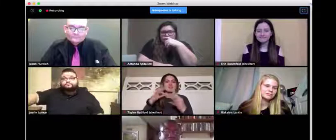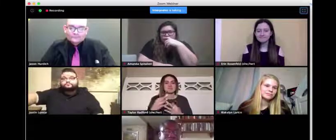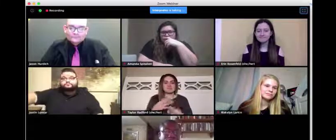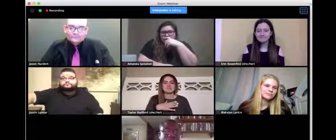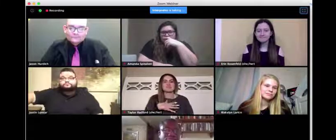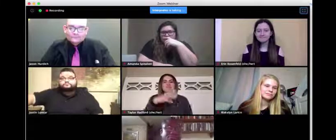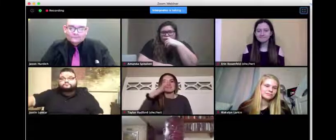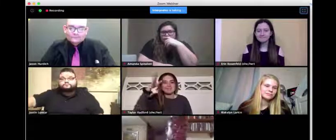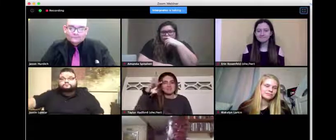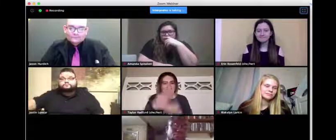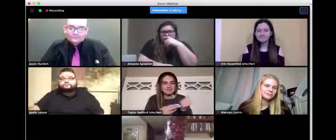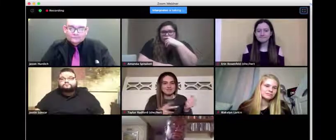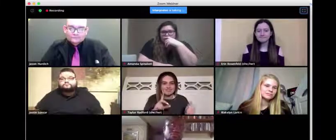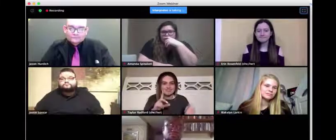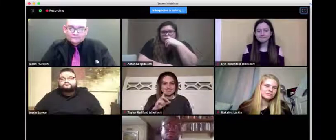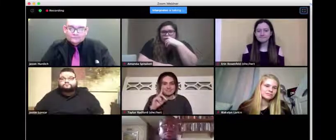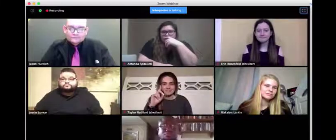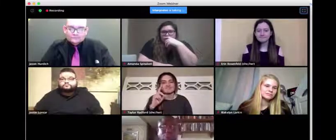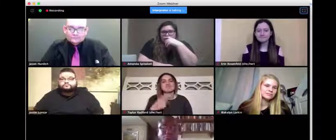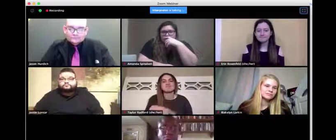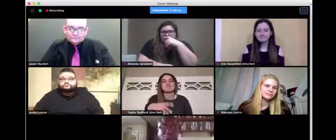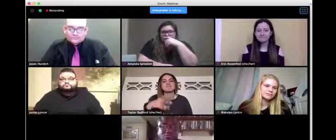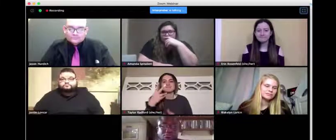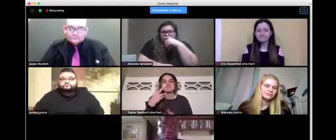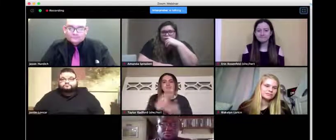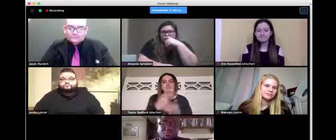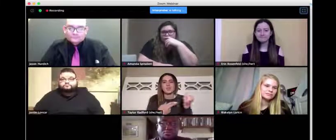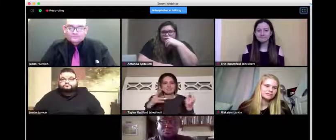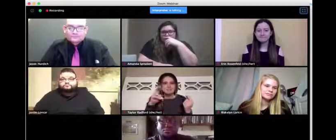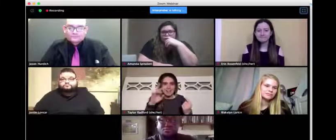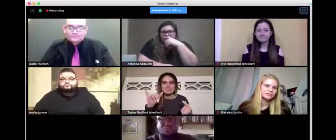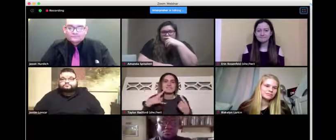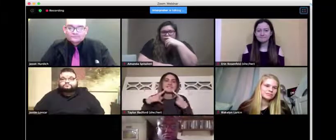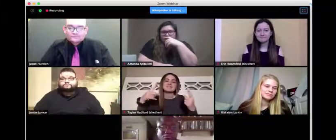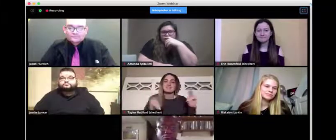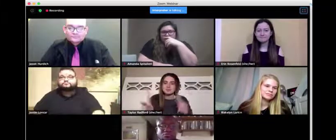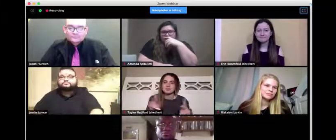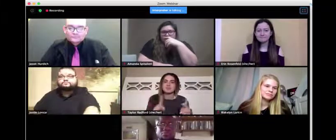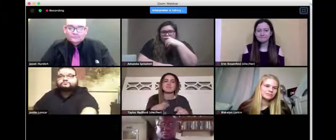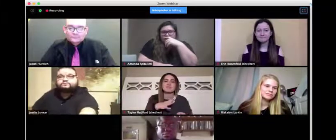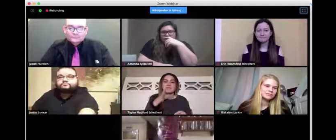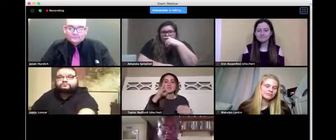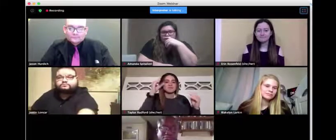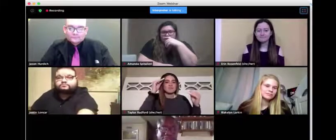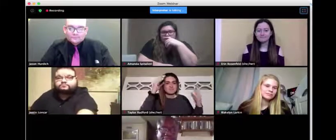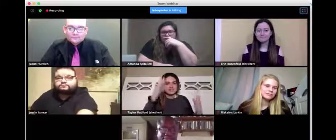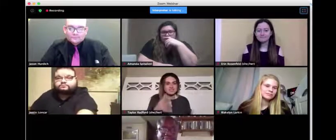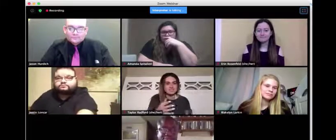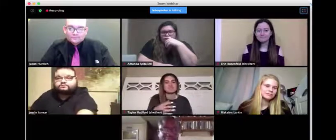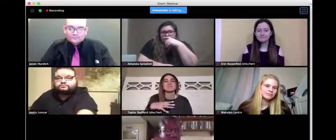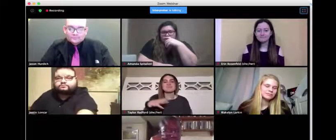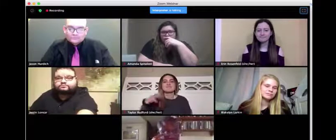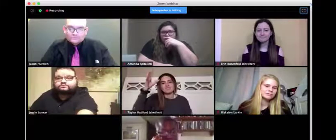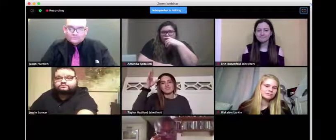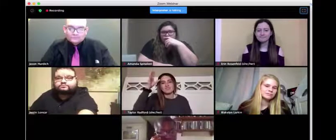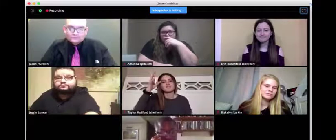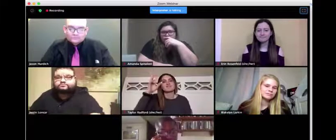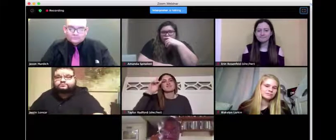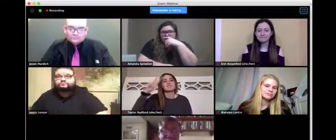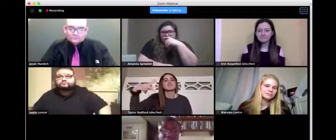both very successful people, professors, and my father owns his own company. And I have